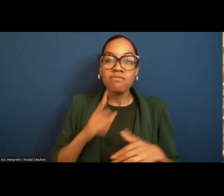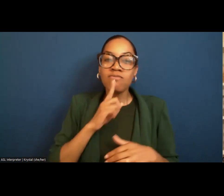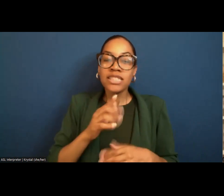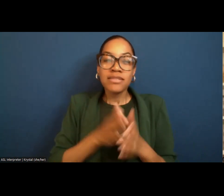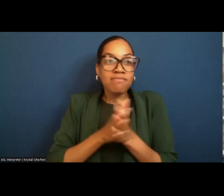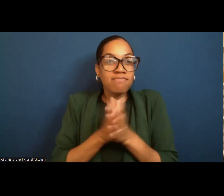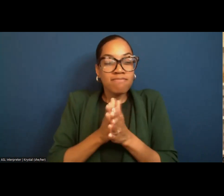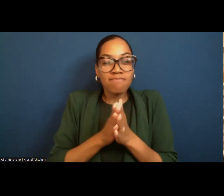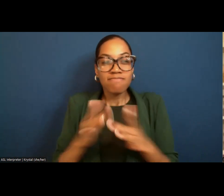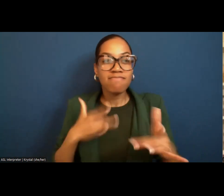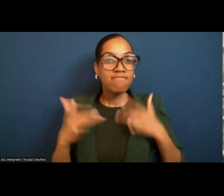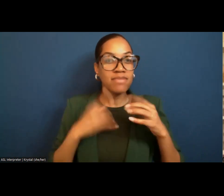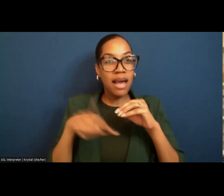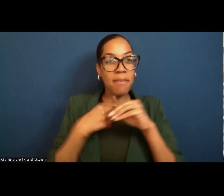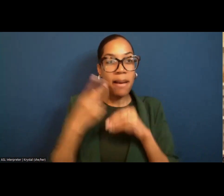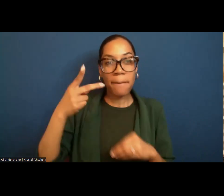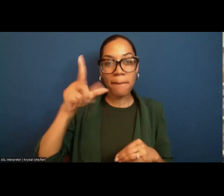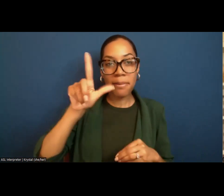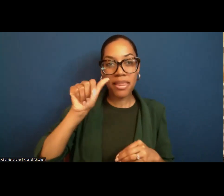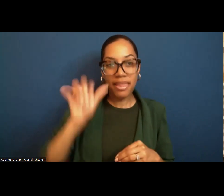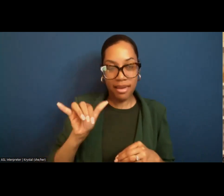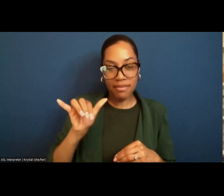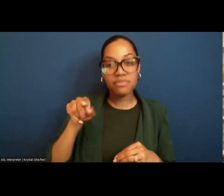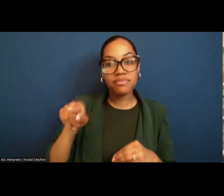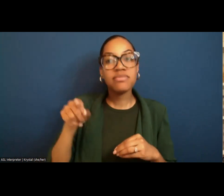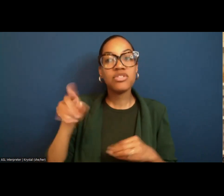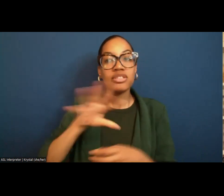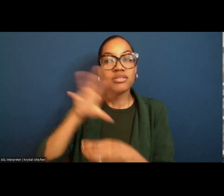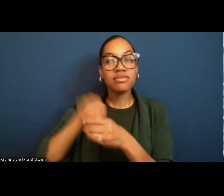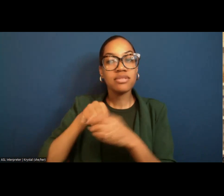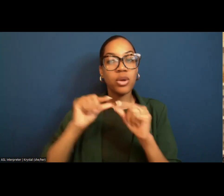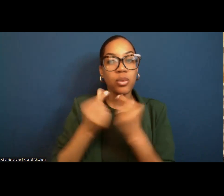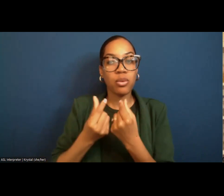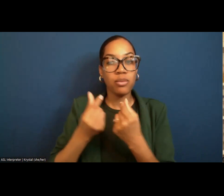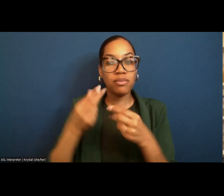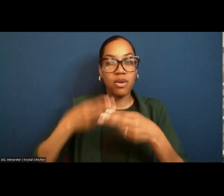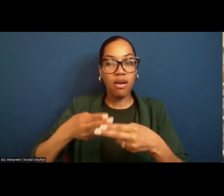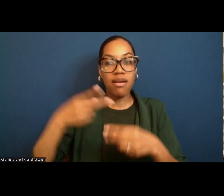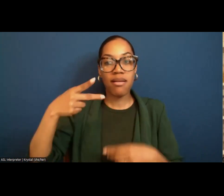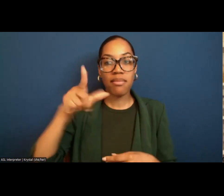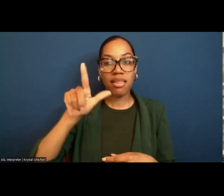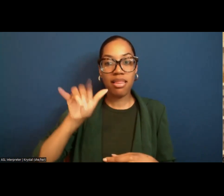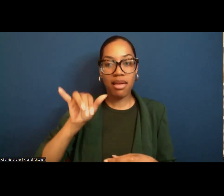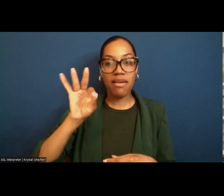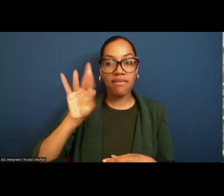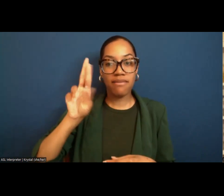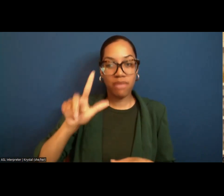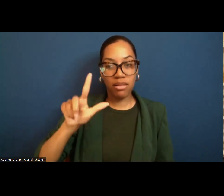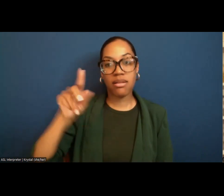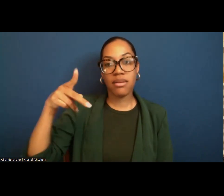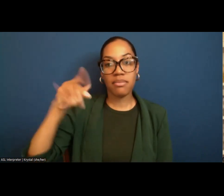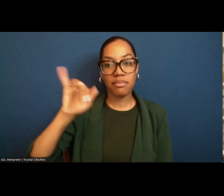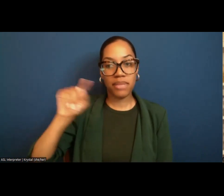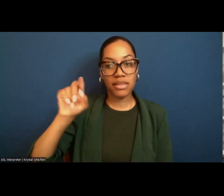of Playful Pittsburgh, a collaborative dedicated to advancing the importance of play in the lives of children, families,